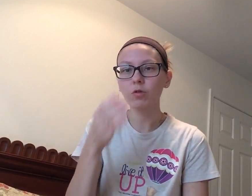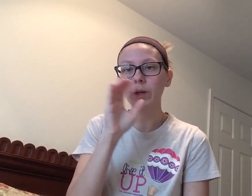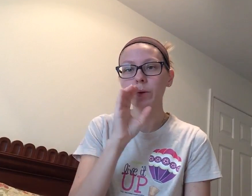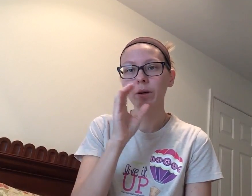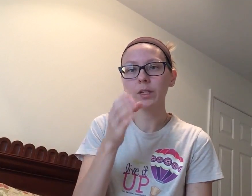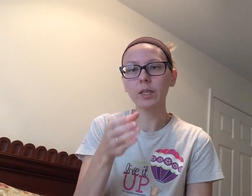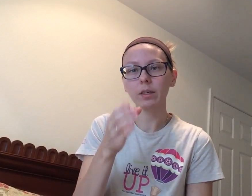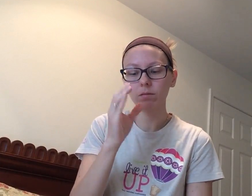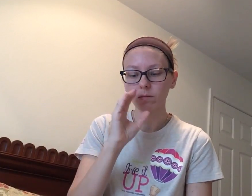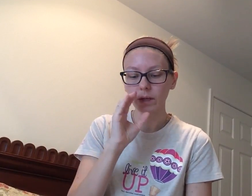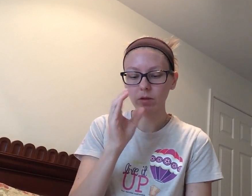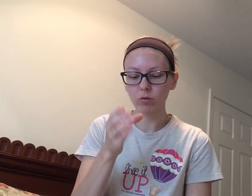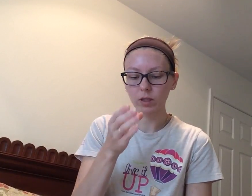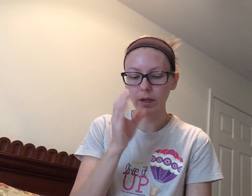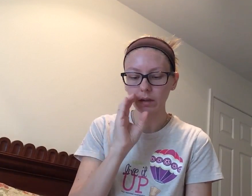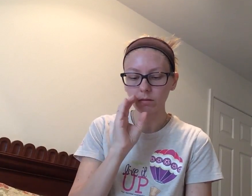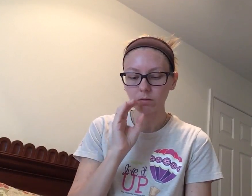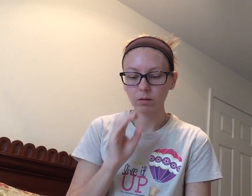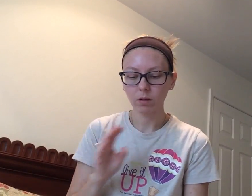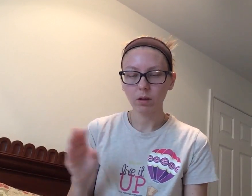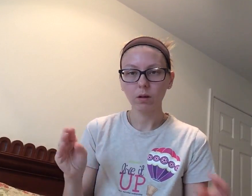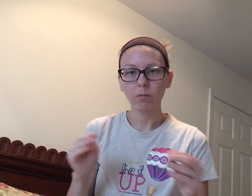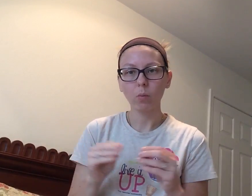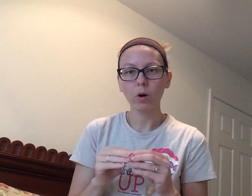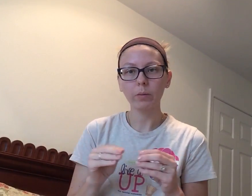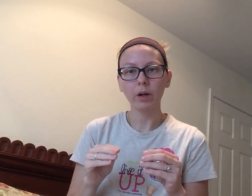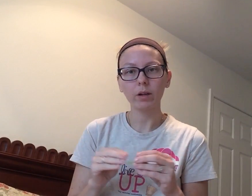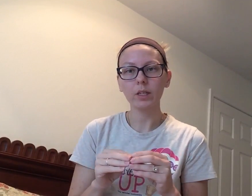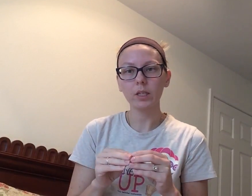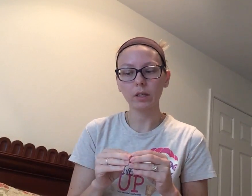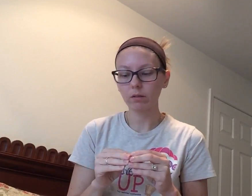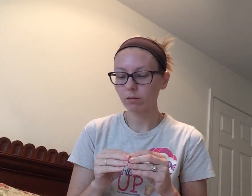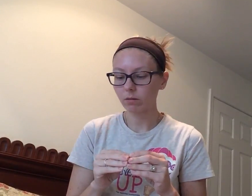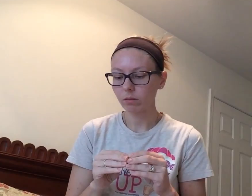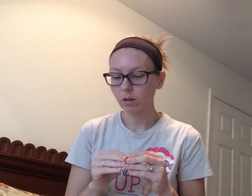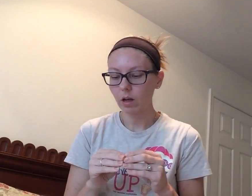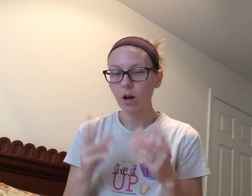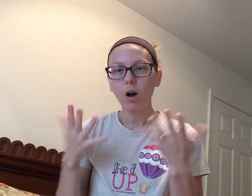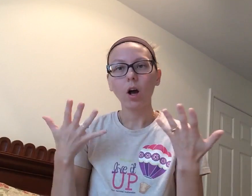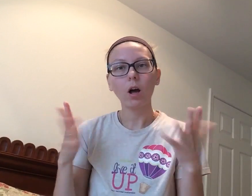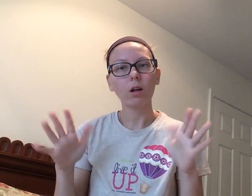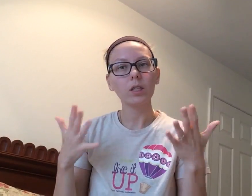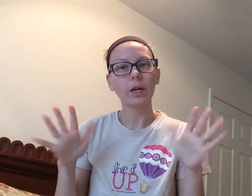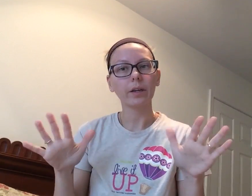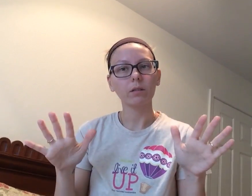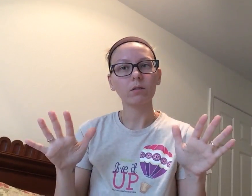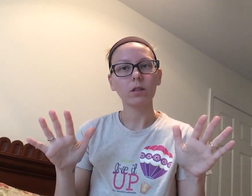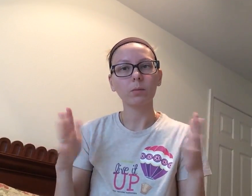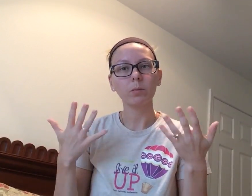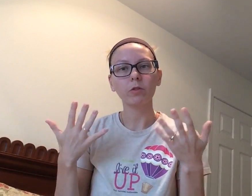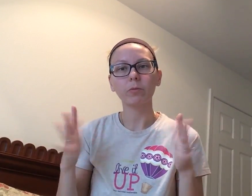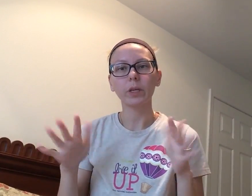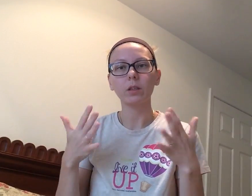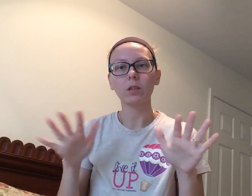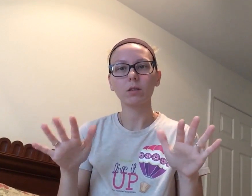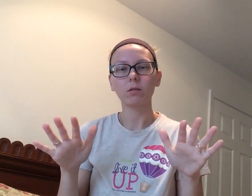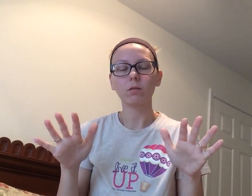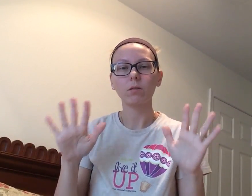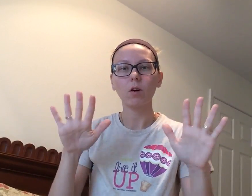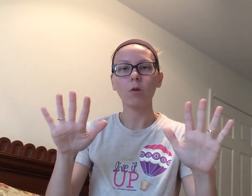Drink we already did. Natural sign. More we already did. All done. Double movement.